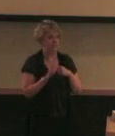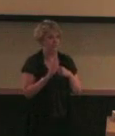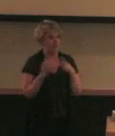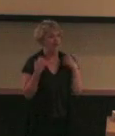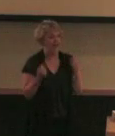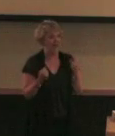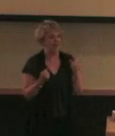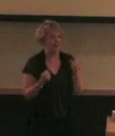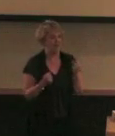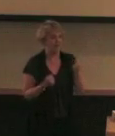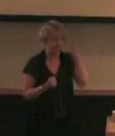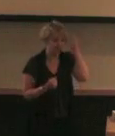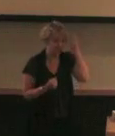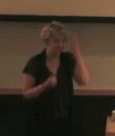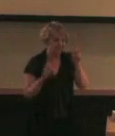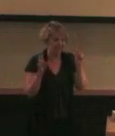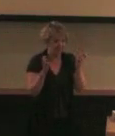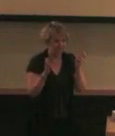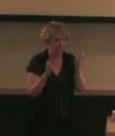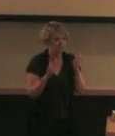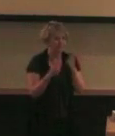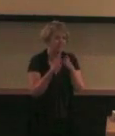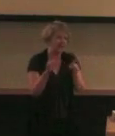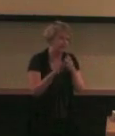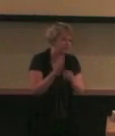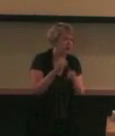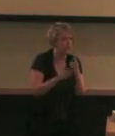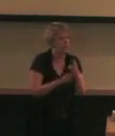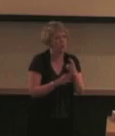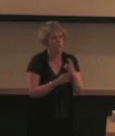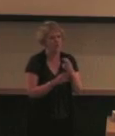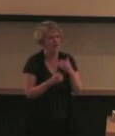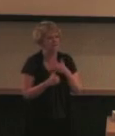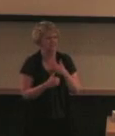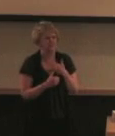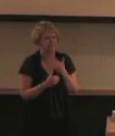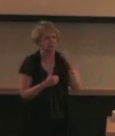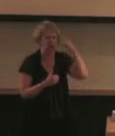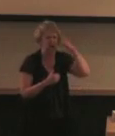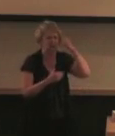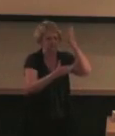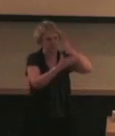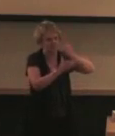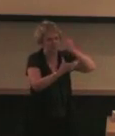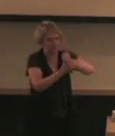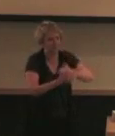literacy issues, they're language deprived, or they have some cognitive impairment itself.